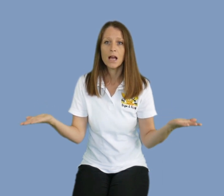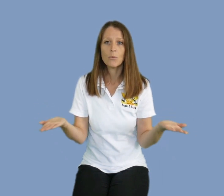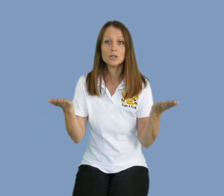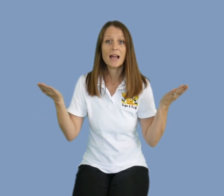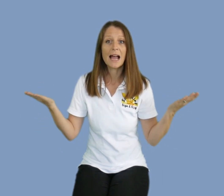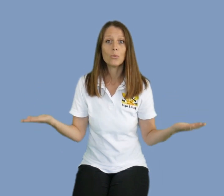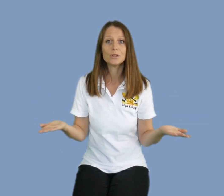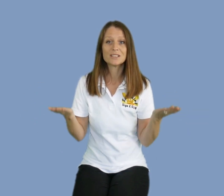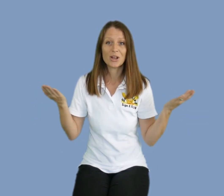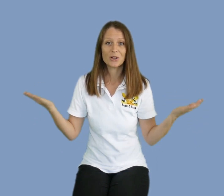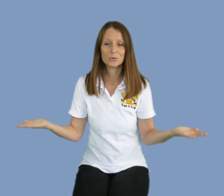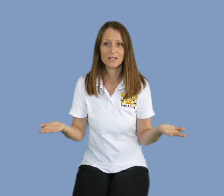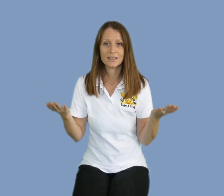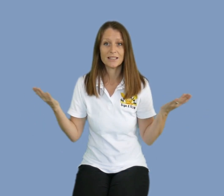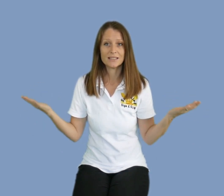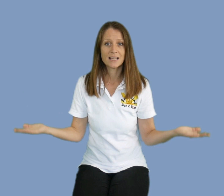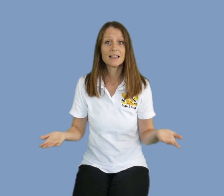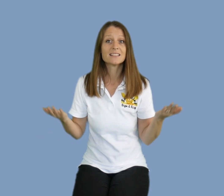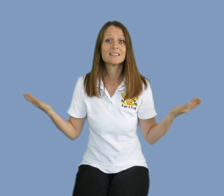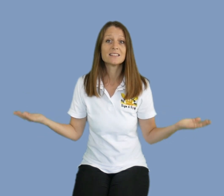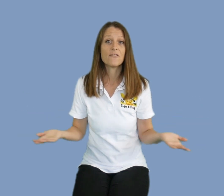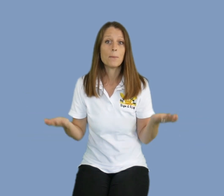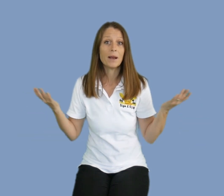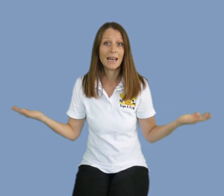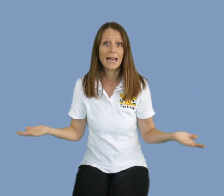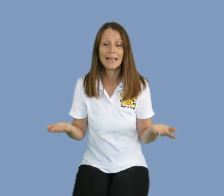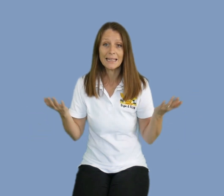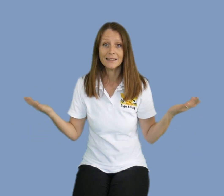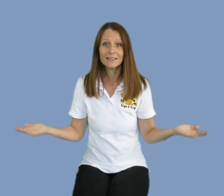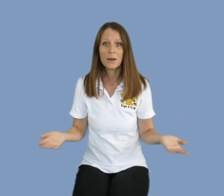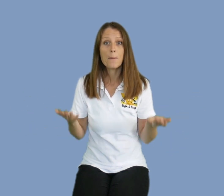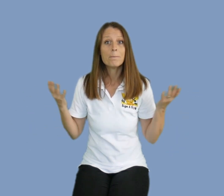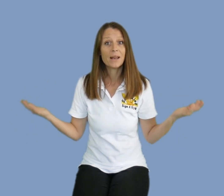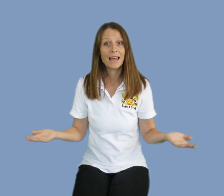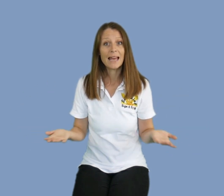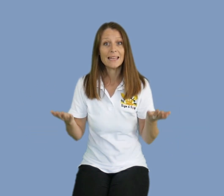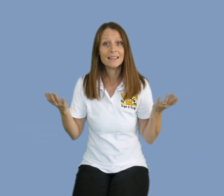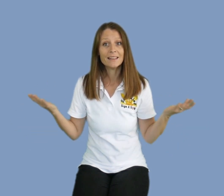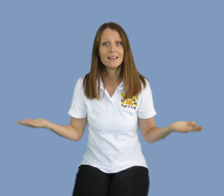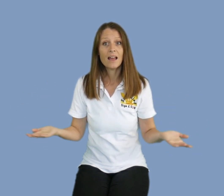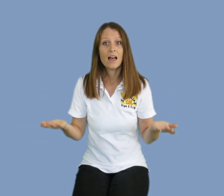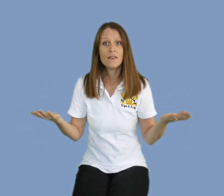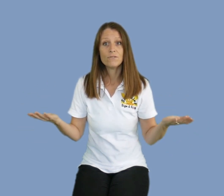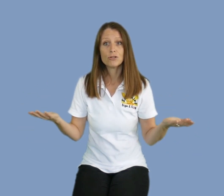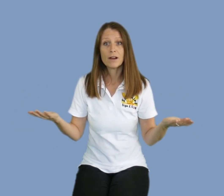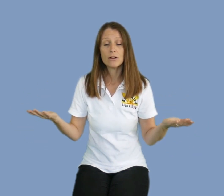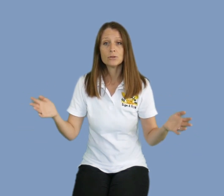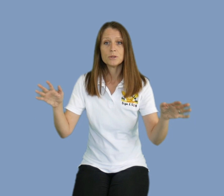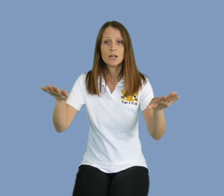we do outward circles like this. This is the sign for play, play. And then for ground, we turn